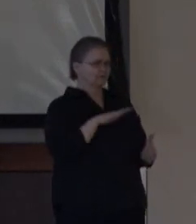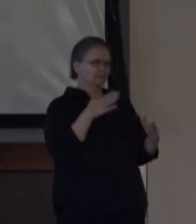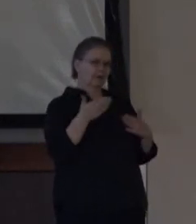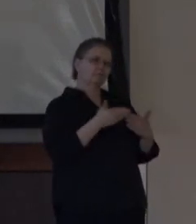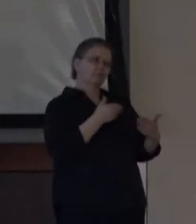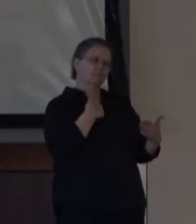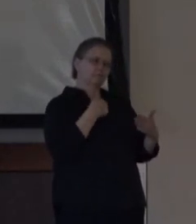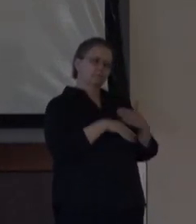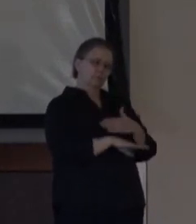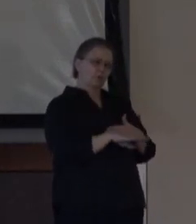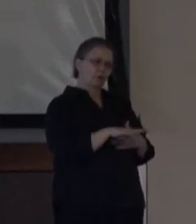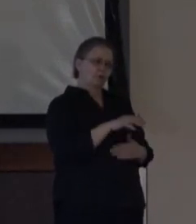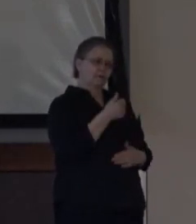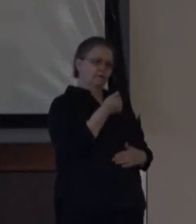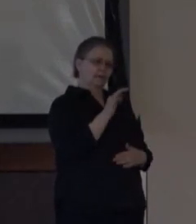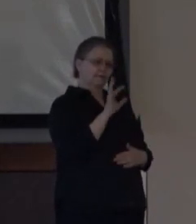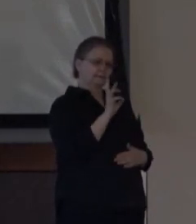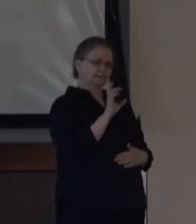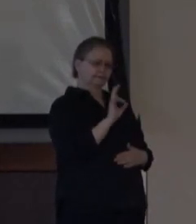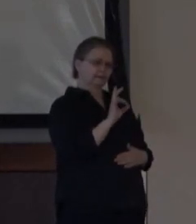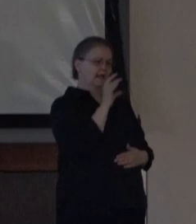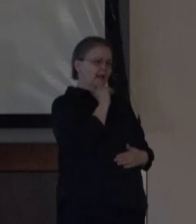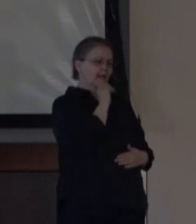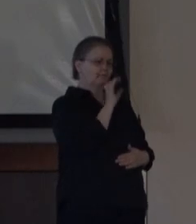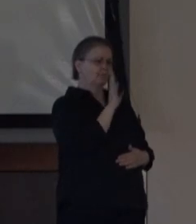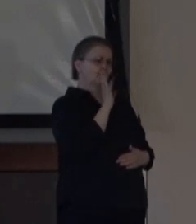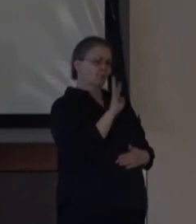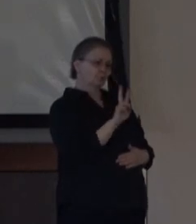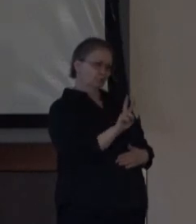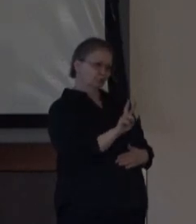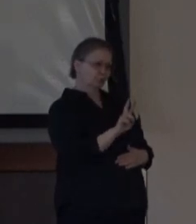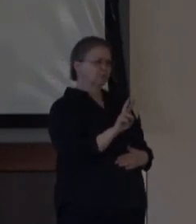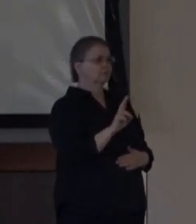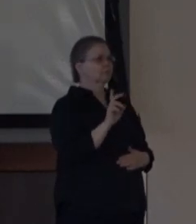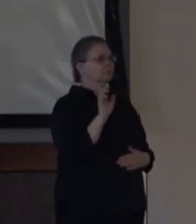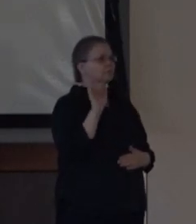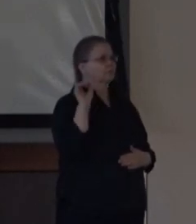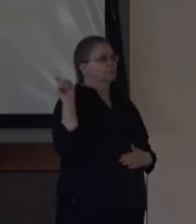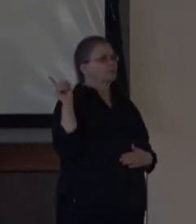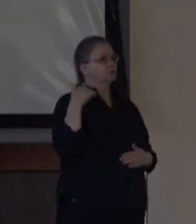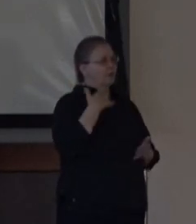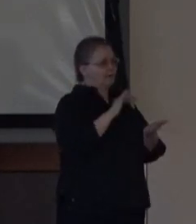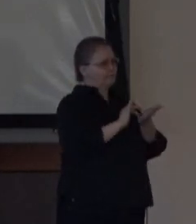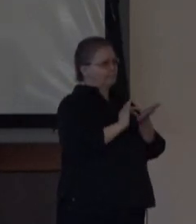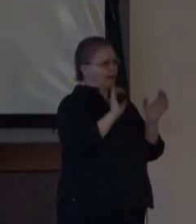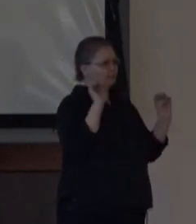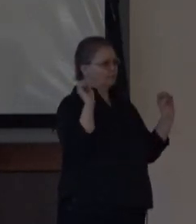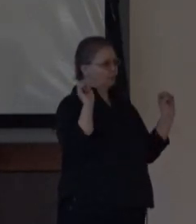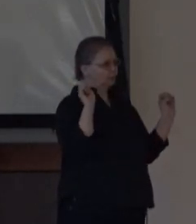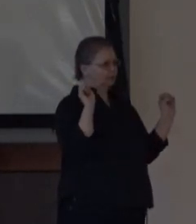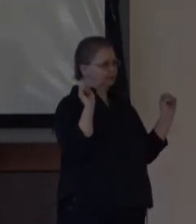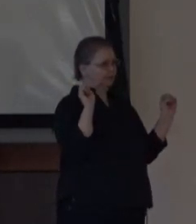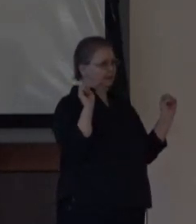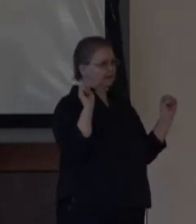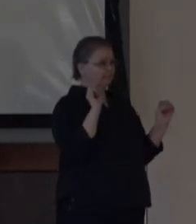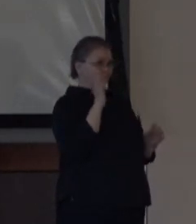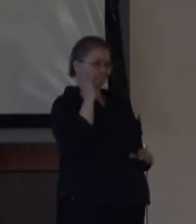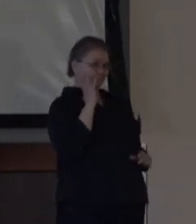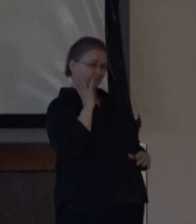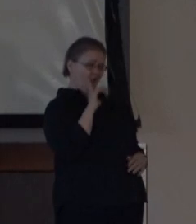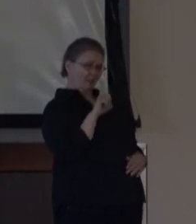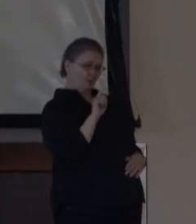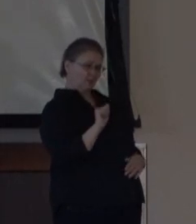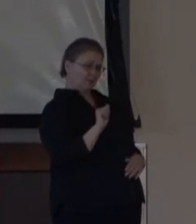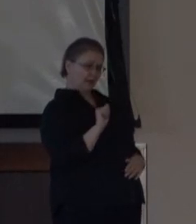before I was born. She died in 1967 at the age of 42. She had a medical emergency, and at that time